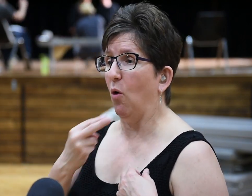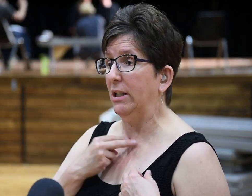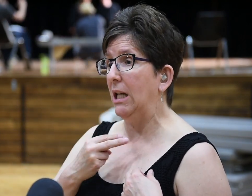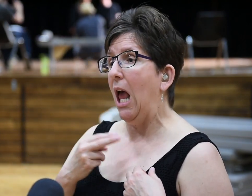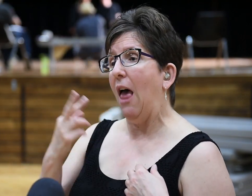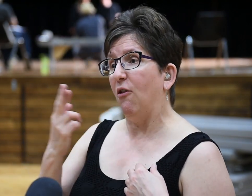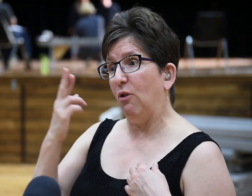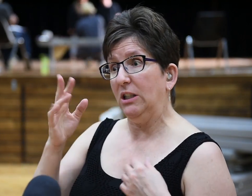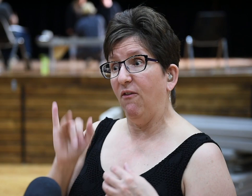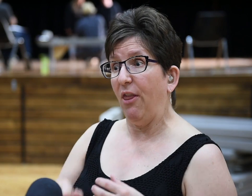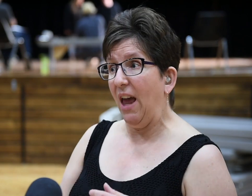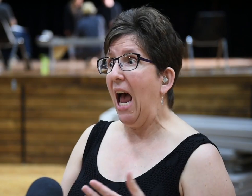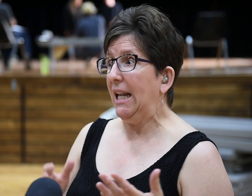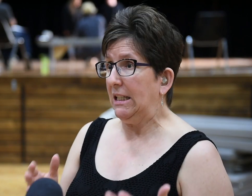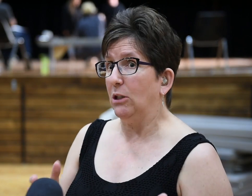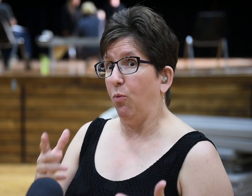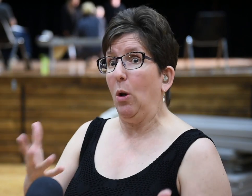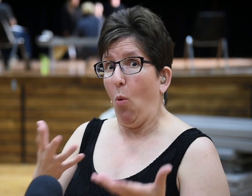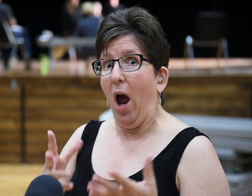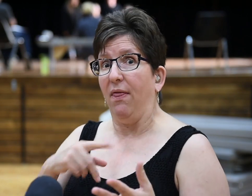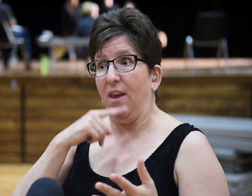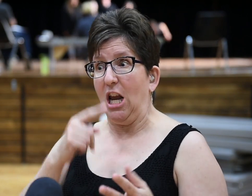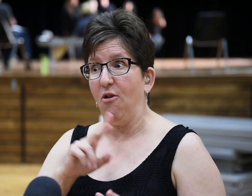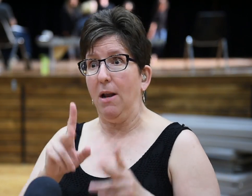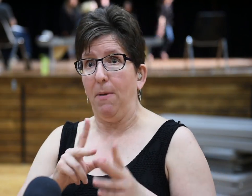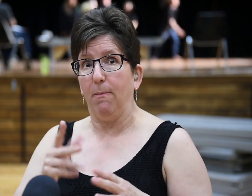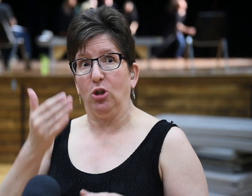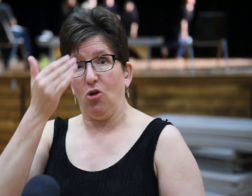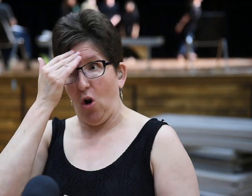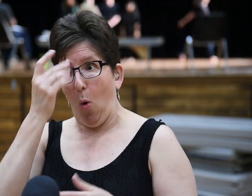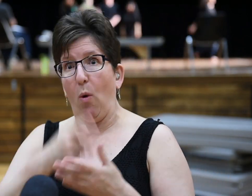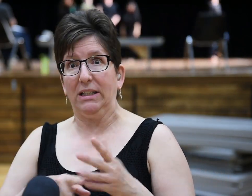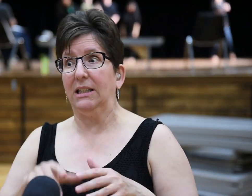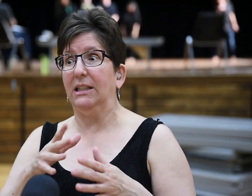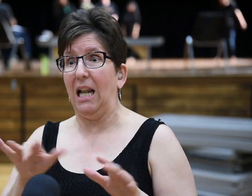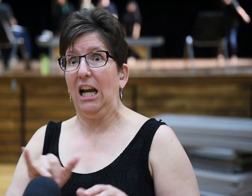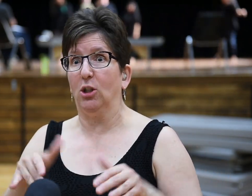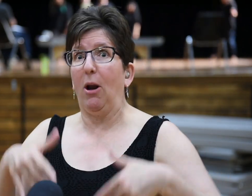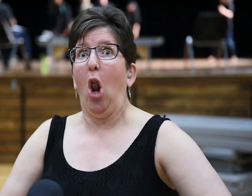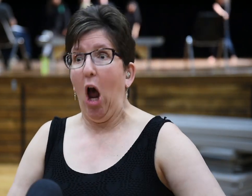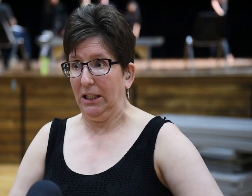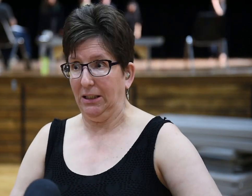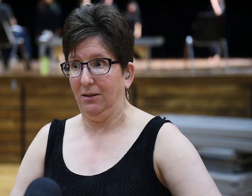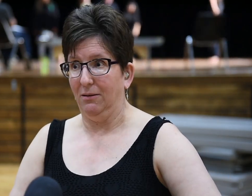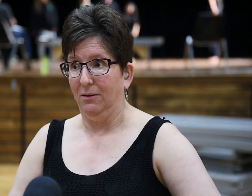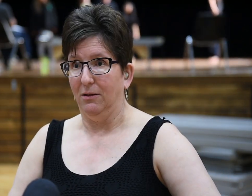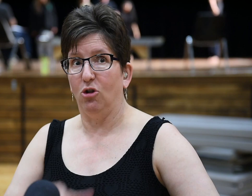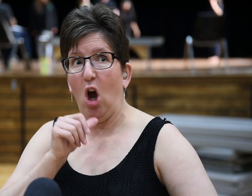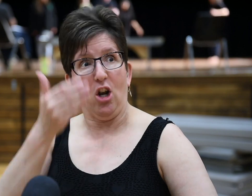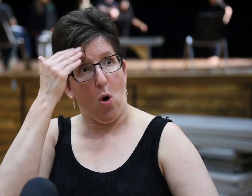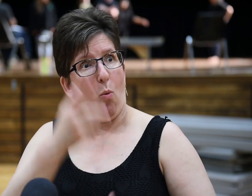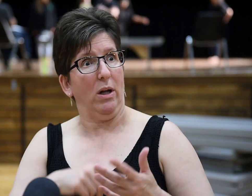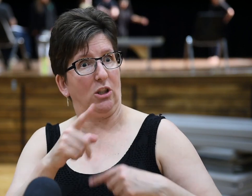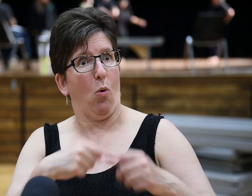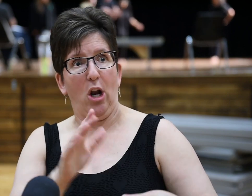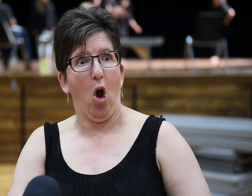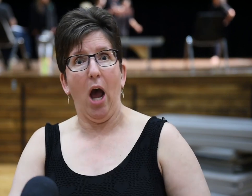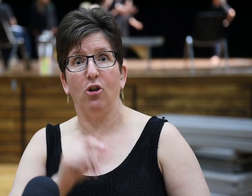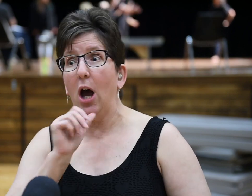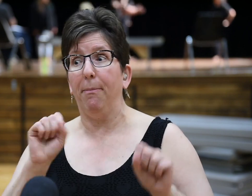voice. And the reason for that is we want the hearing people to know what it's like to be locked, not know what's going on, not being